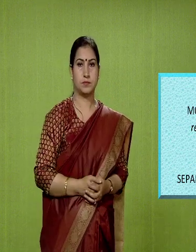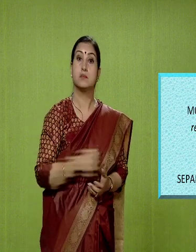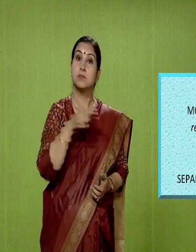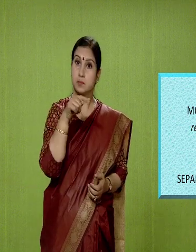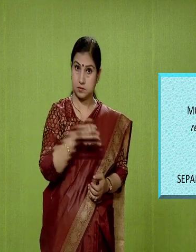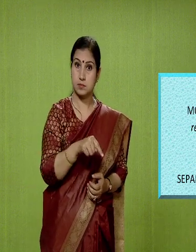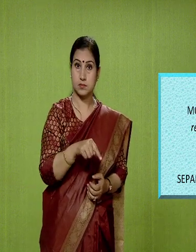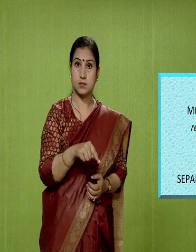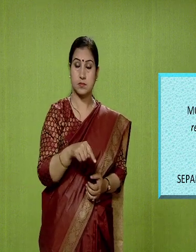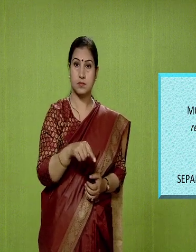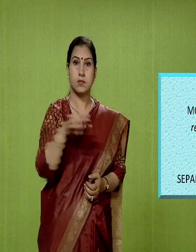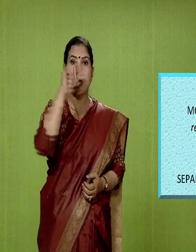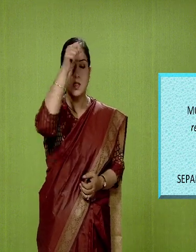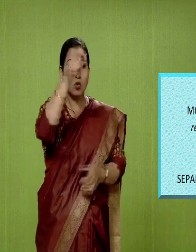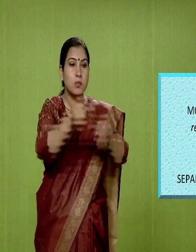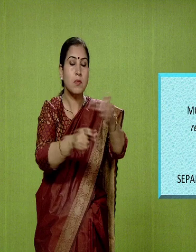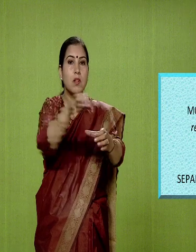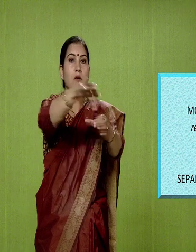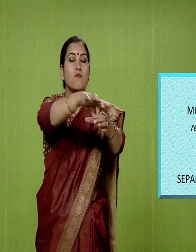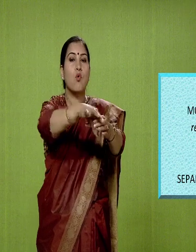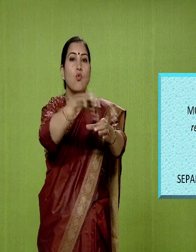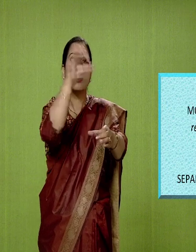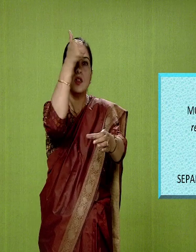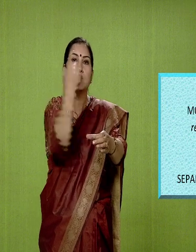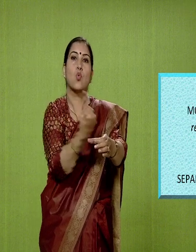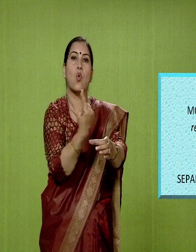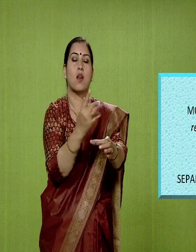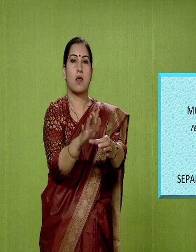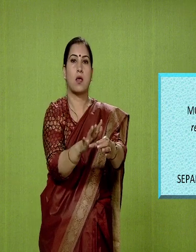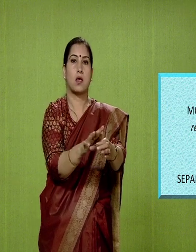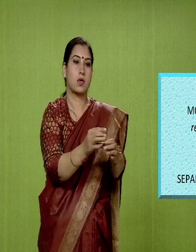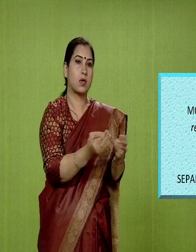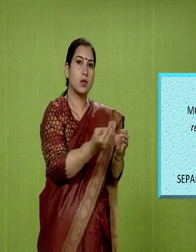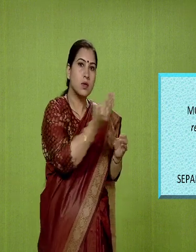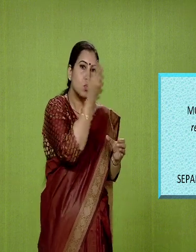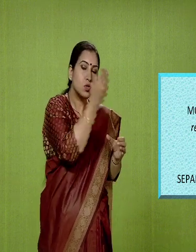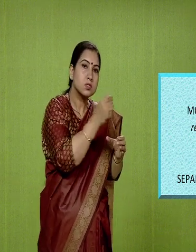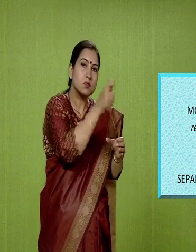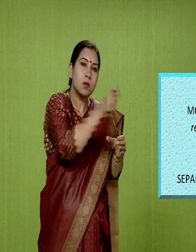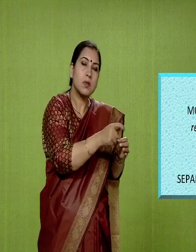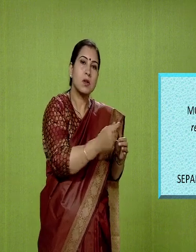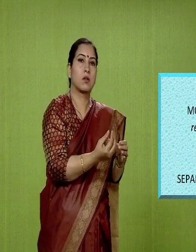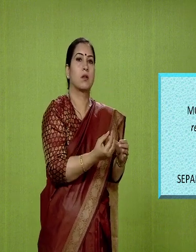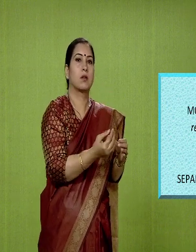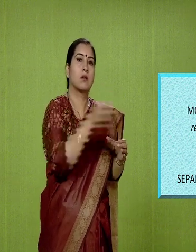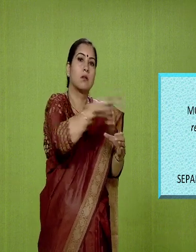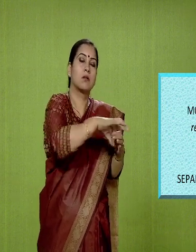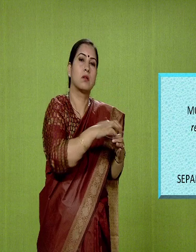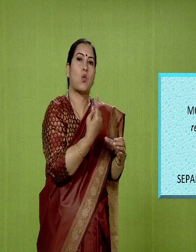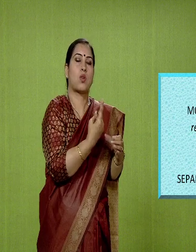Thus, Hindus could vote for Hindus and Muslims could vote for Muslims